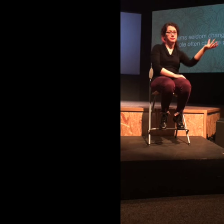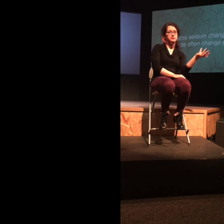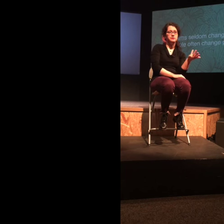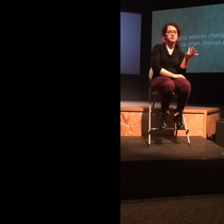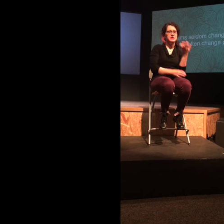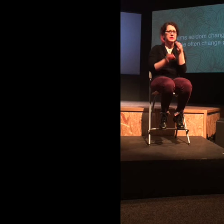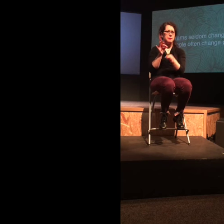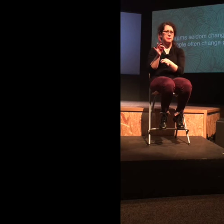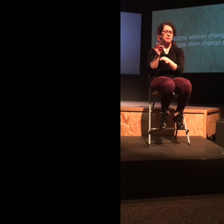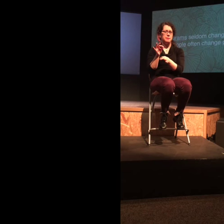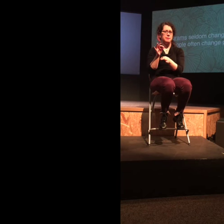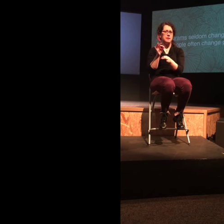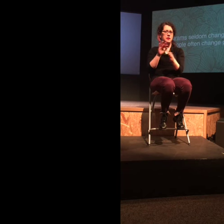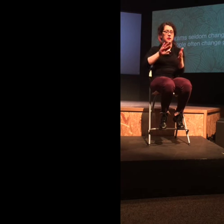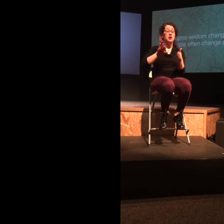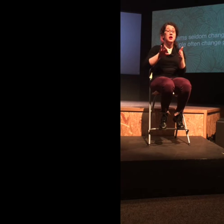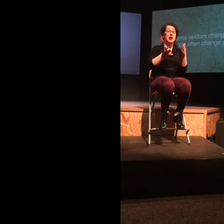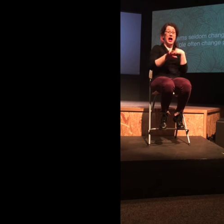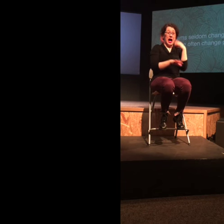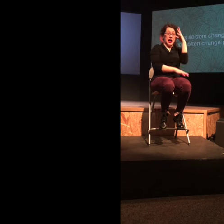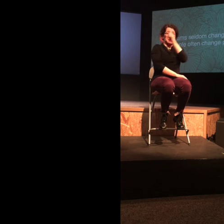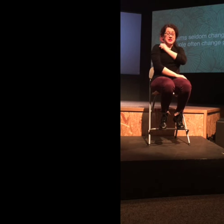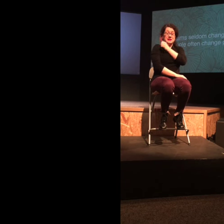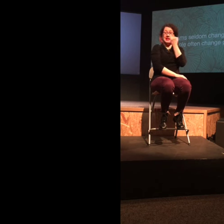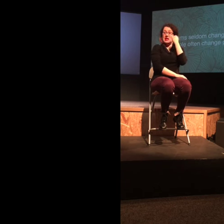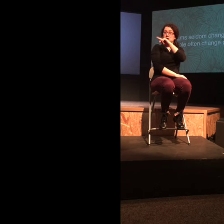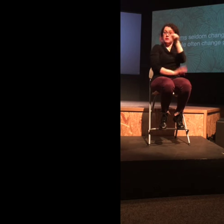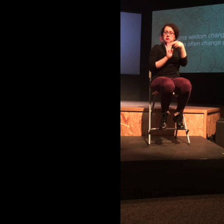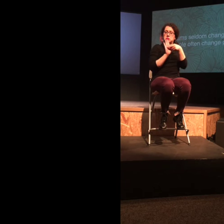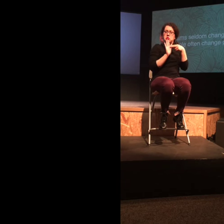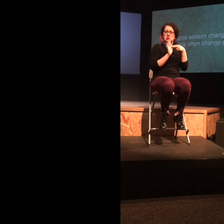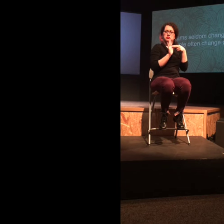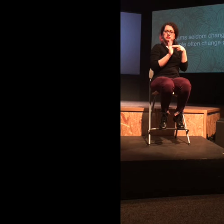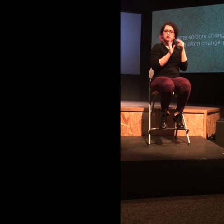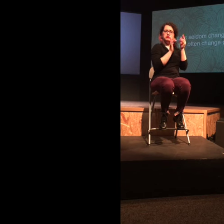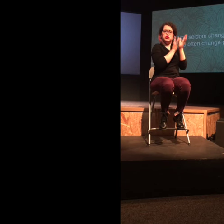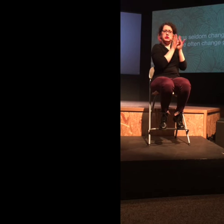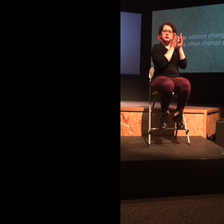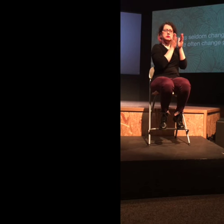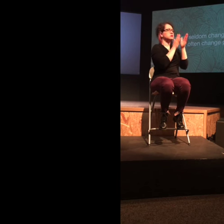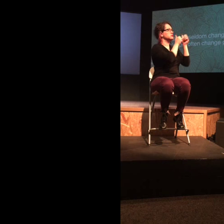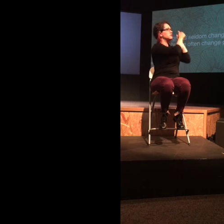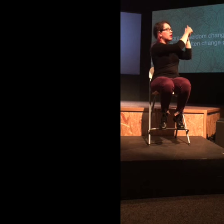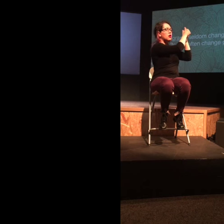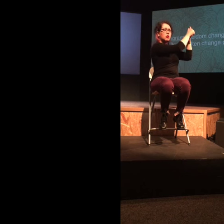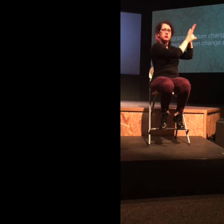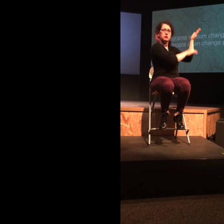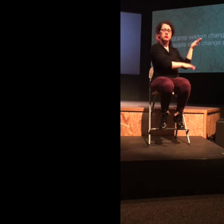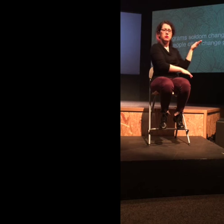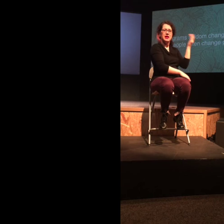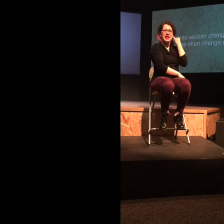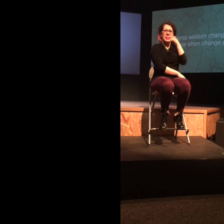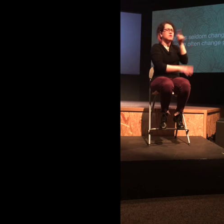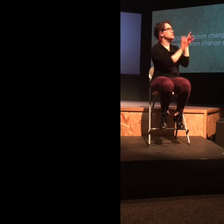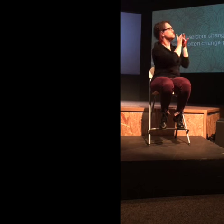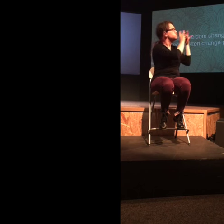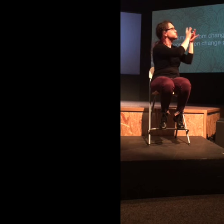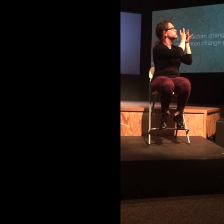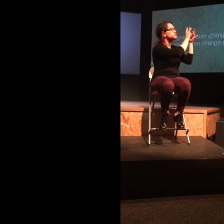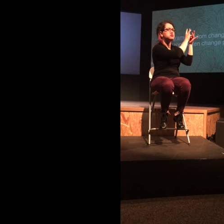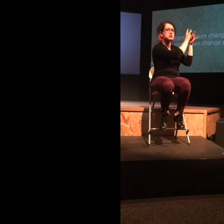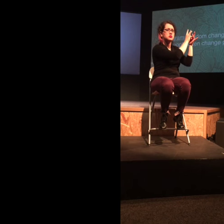is that those of us in here who call ourselves followers of Jesus, those of you who have a deep relationship with Jesus,